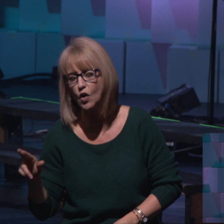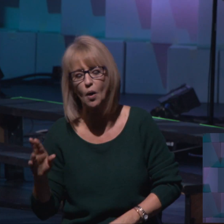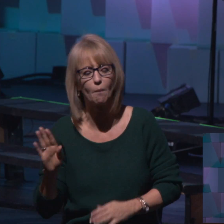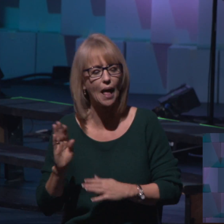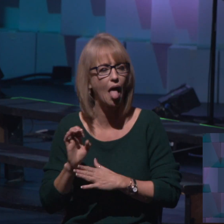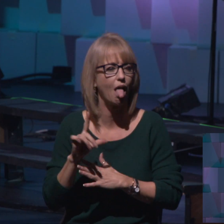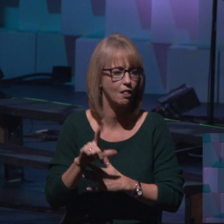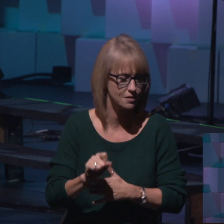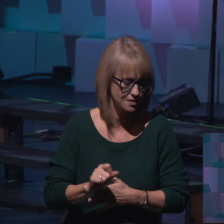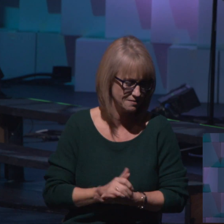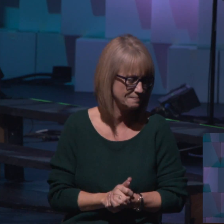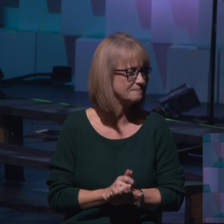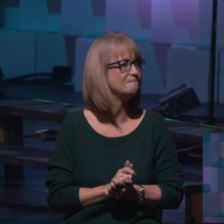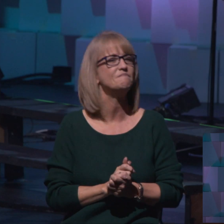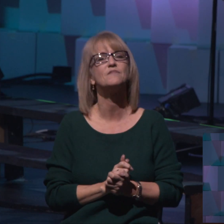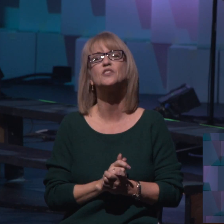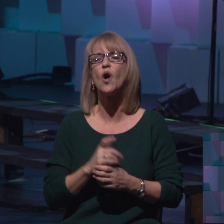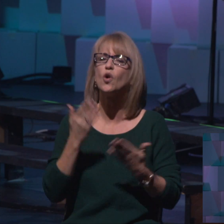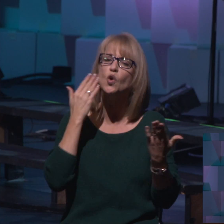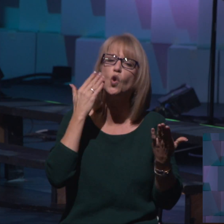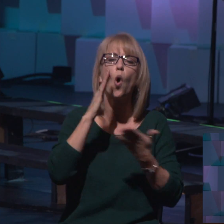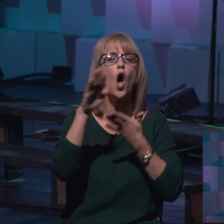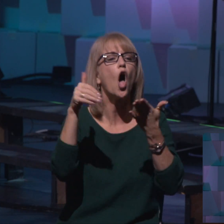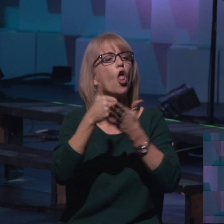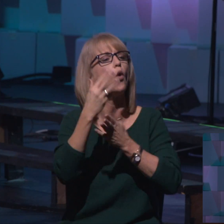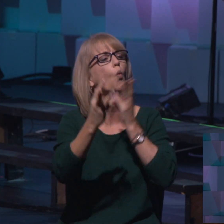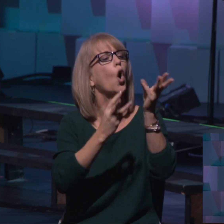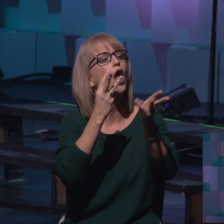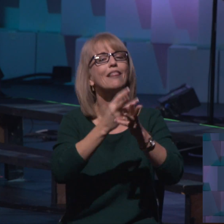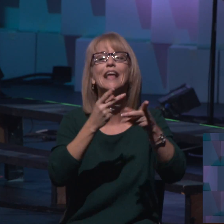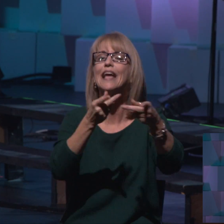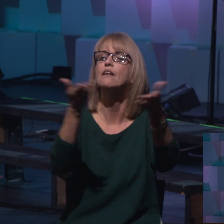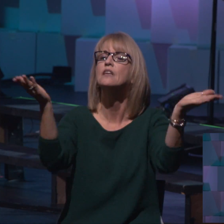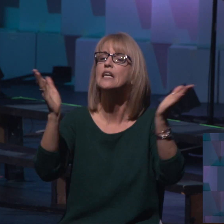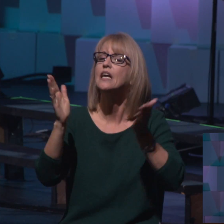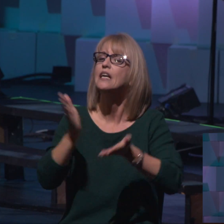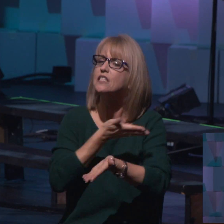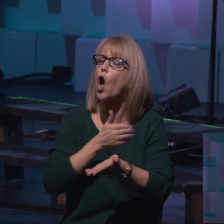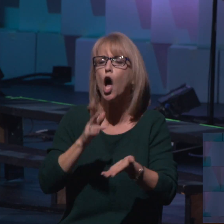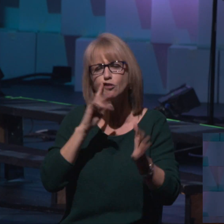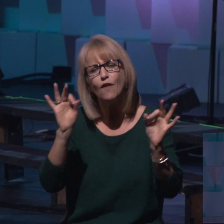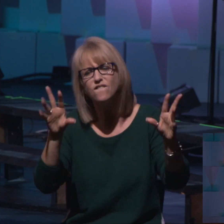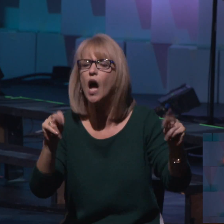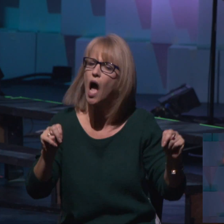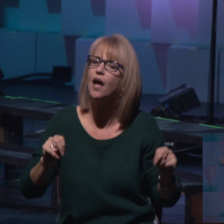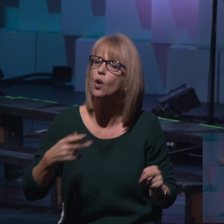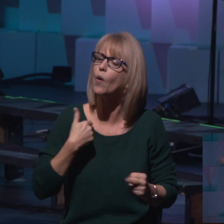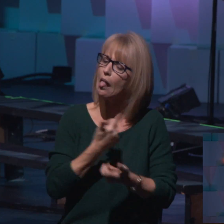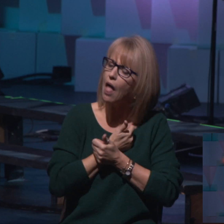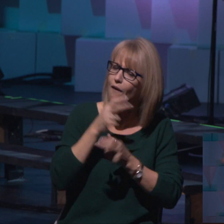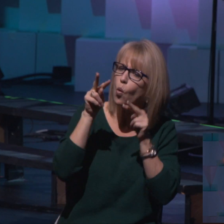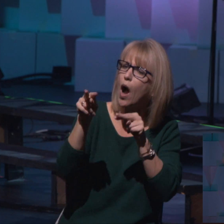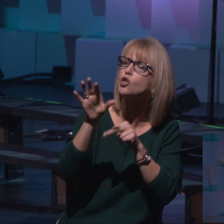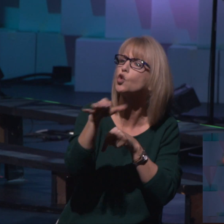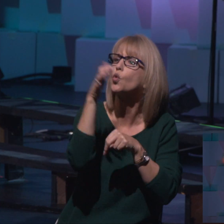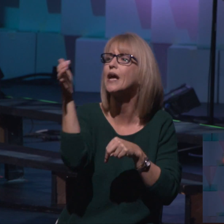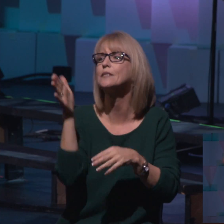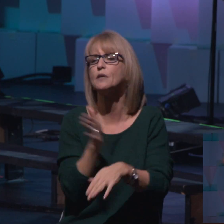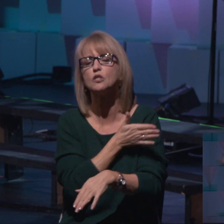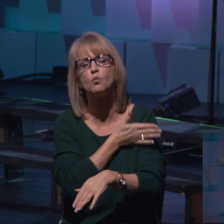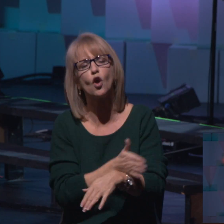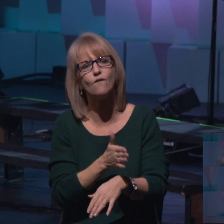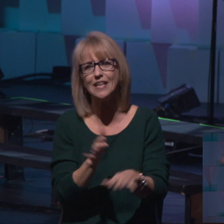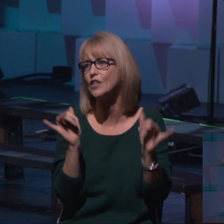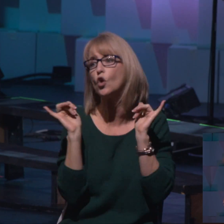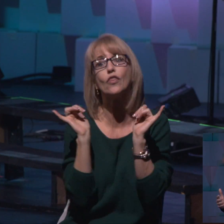the secular Christmas songs. They're all fun. It amazes me when we watch Christmas movies, which we love watching Christmas movies. They all have the very same plot,